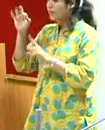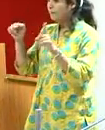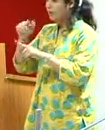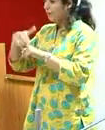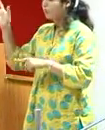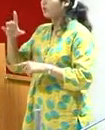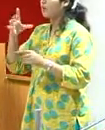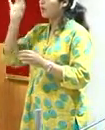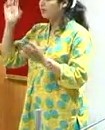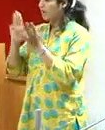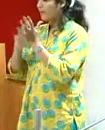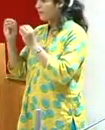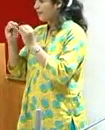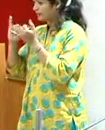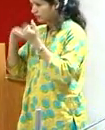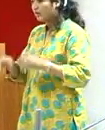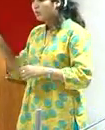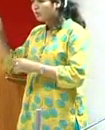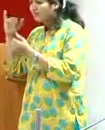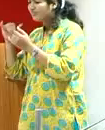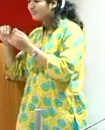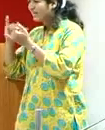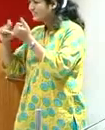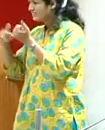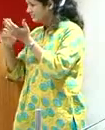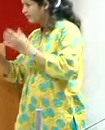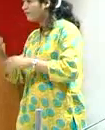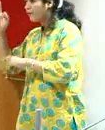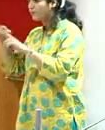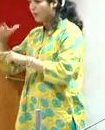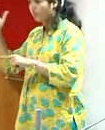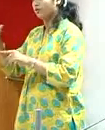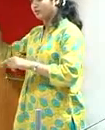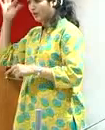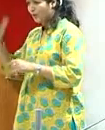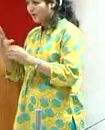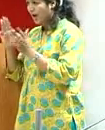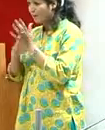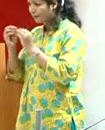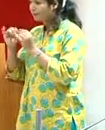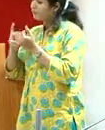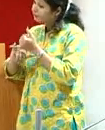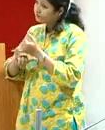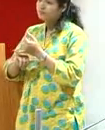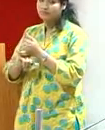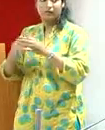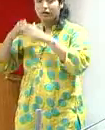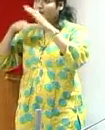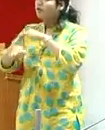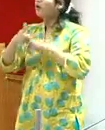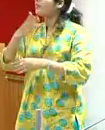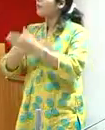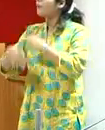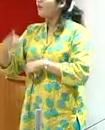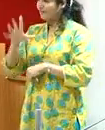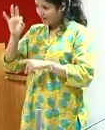do they not provide the same relaxation for the disability category, particularly when the seats reserved for disabled persons in MBBS courses are